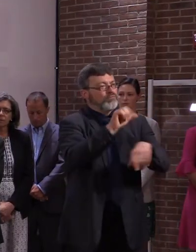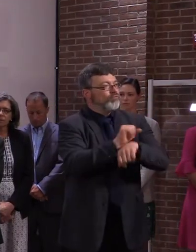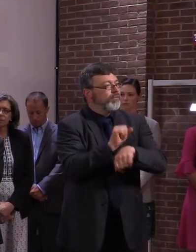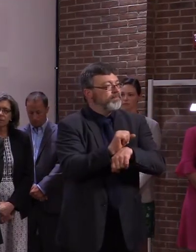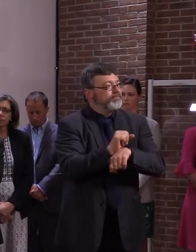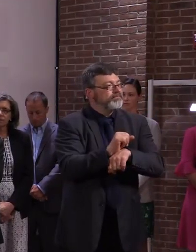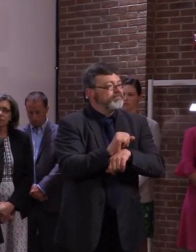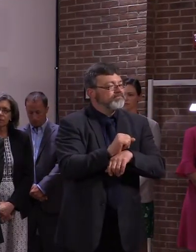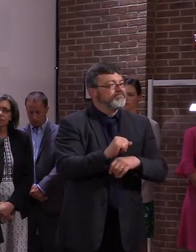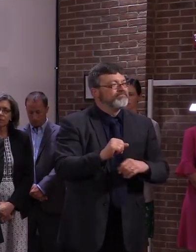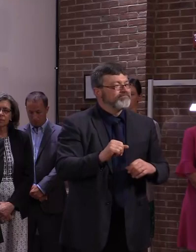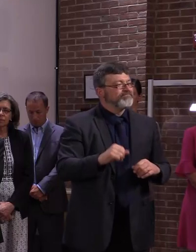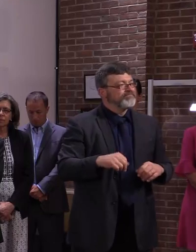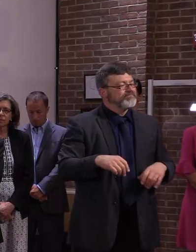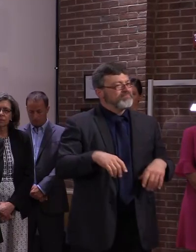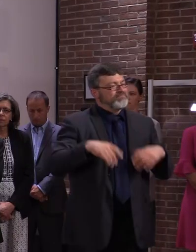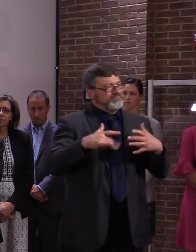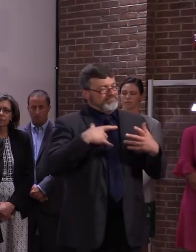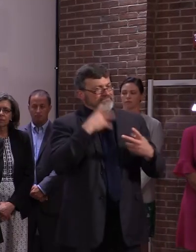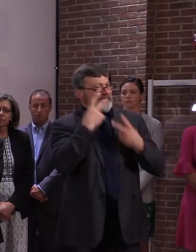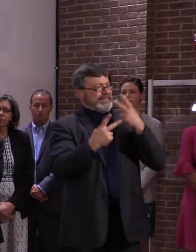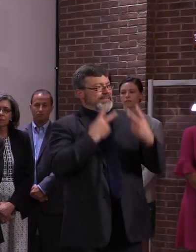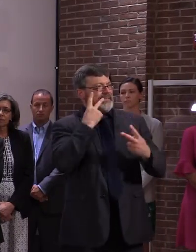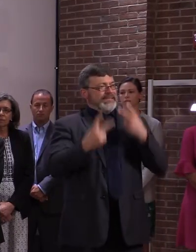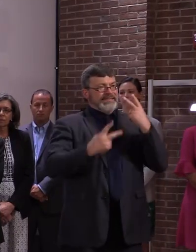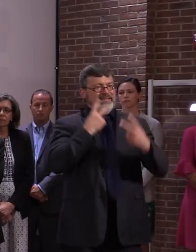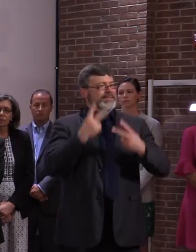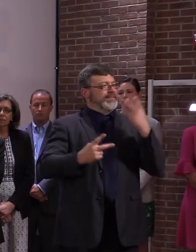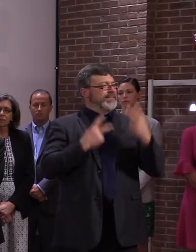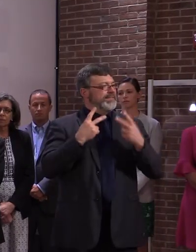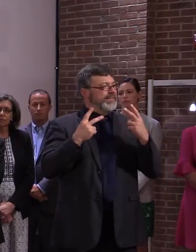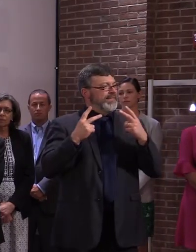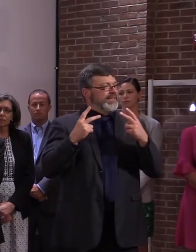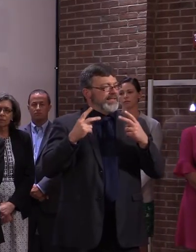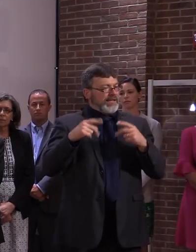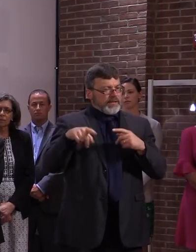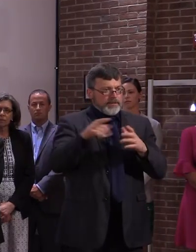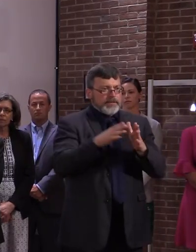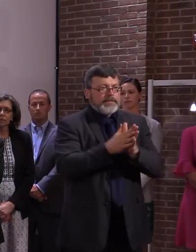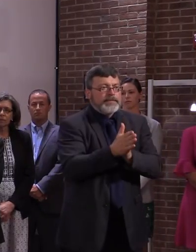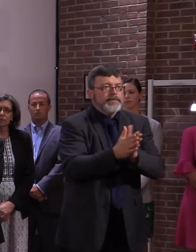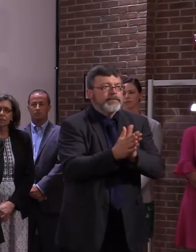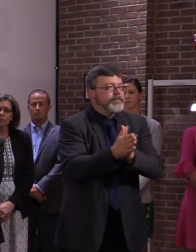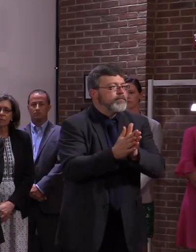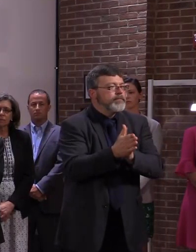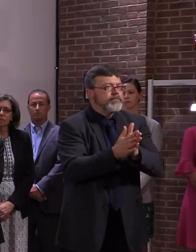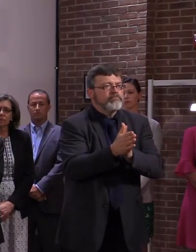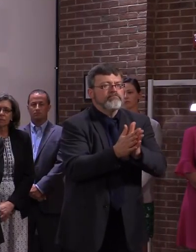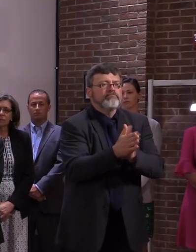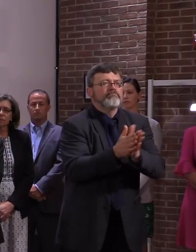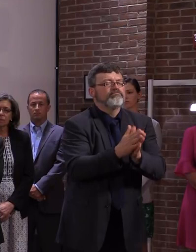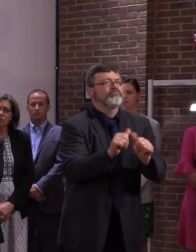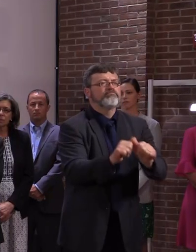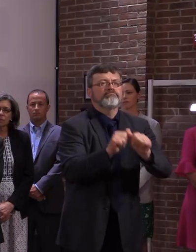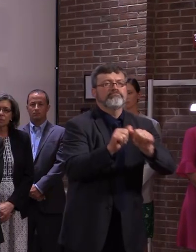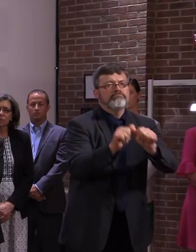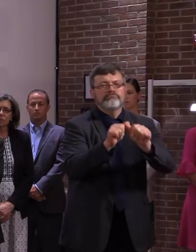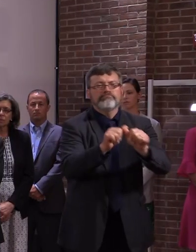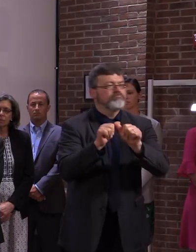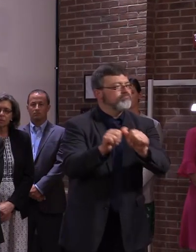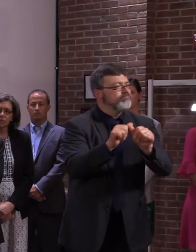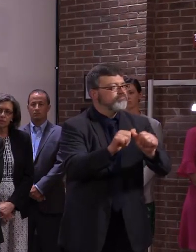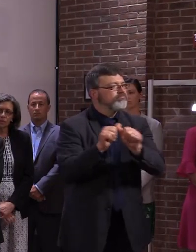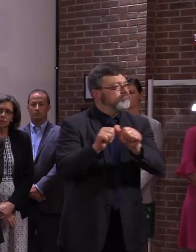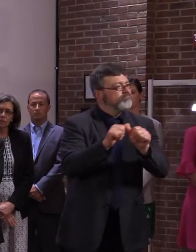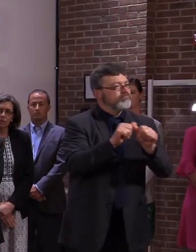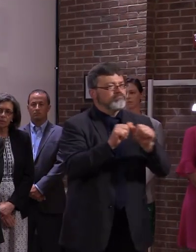seen nothing short of complete dedication by every member of the health department. No matter what their role,